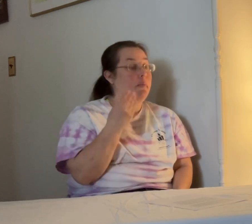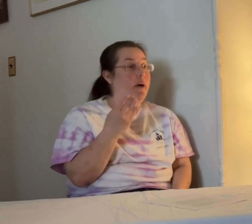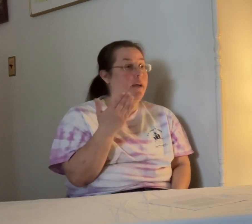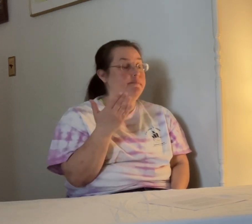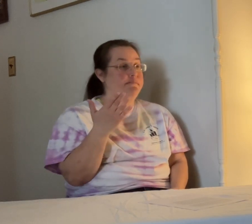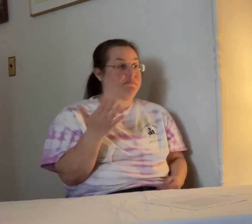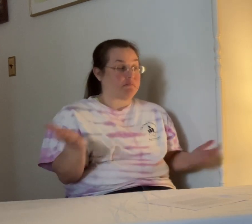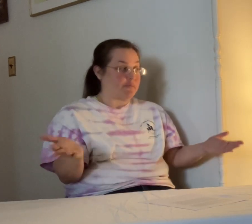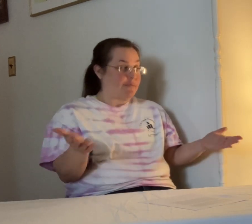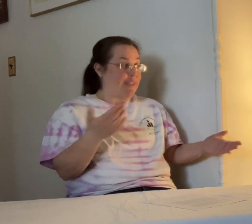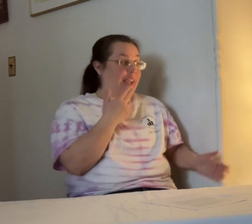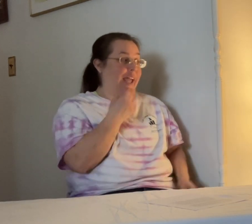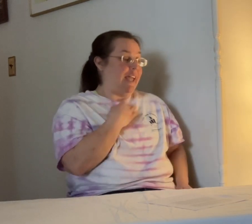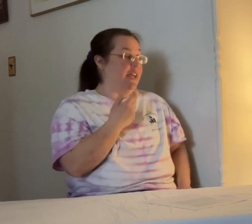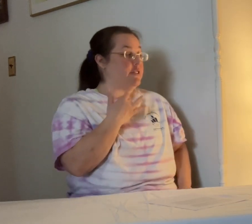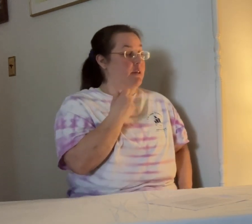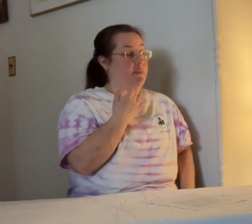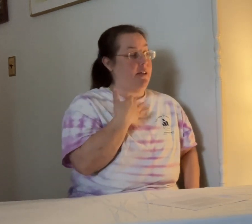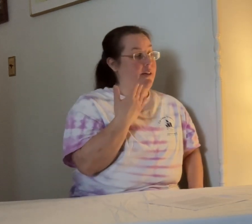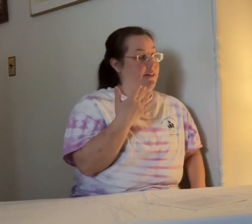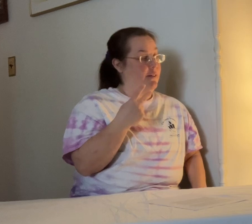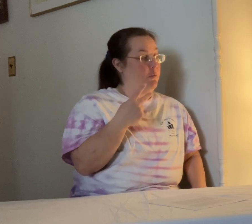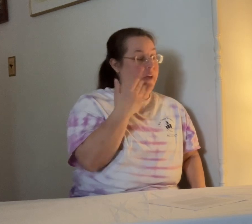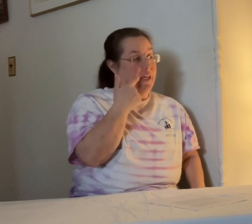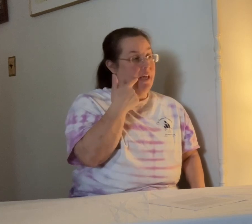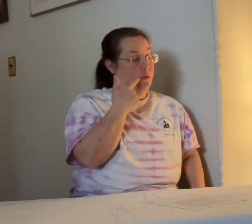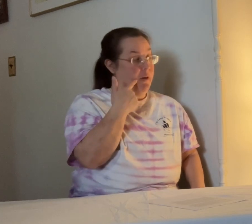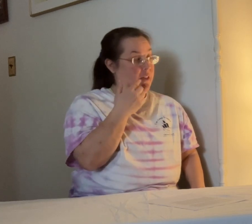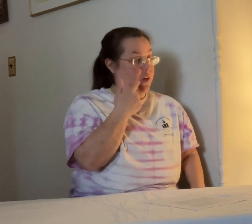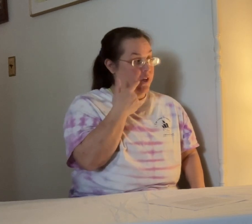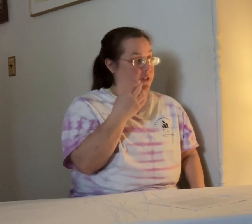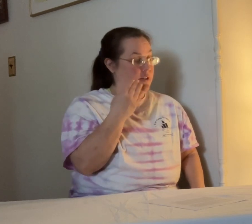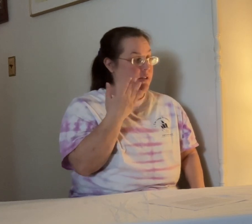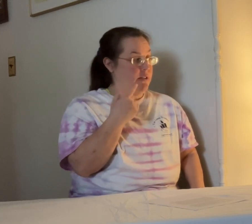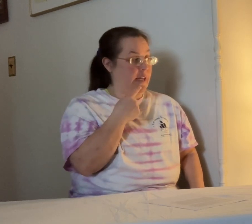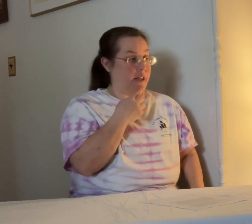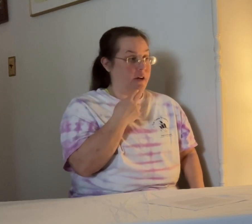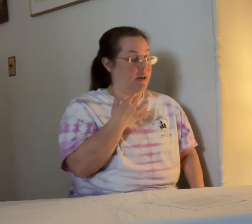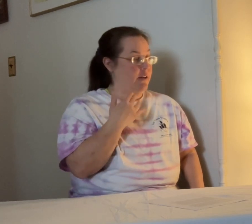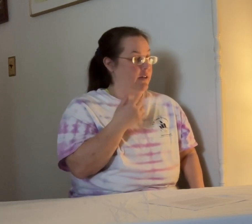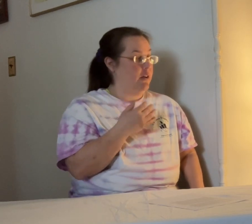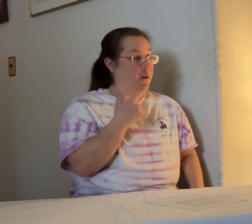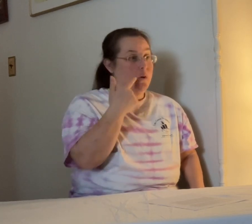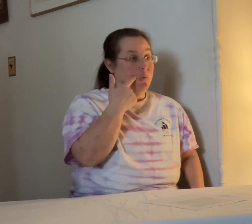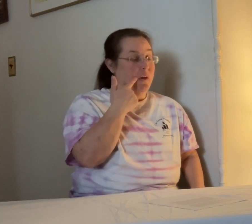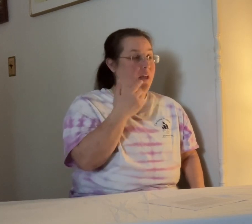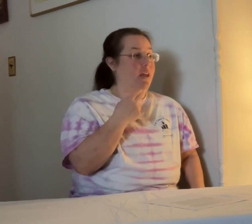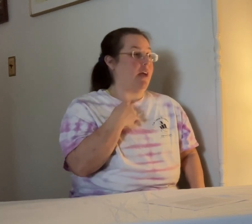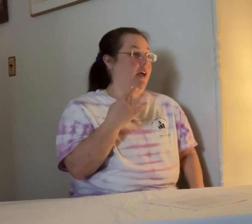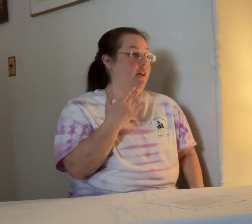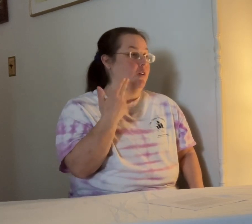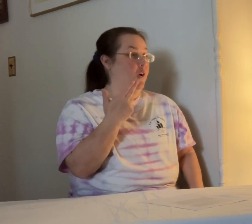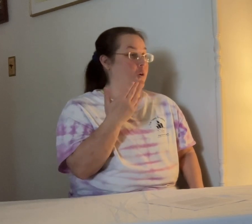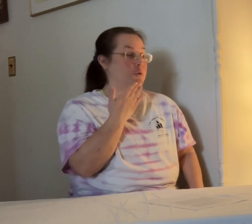But hey, here's something we learned together. We can go